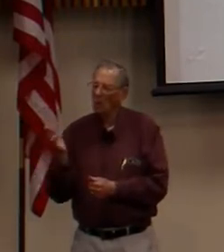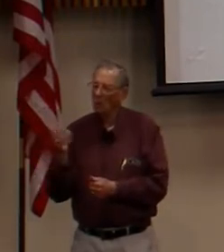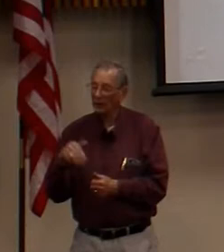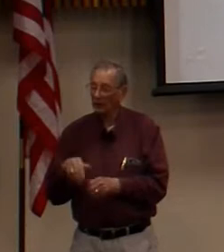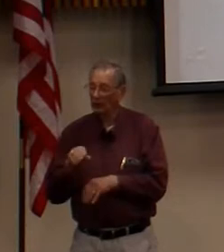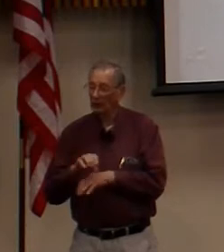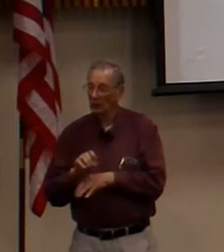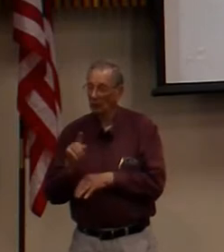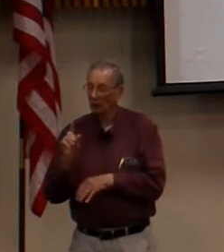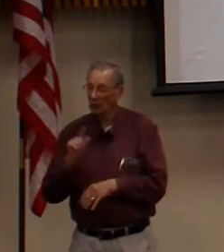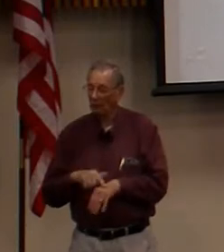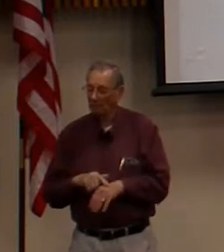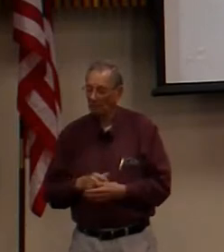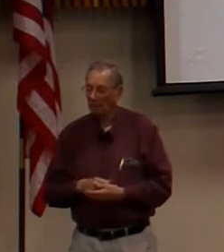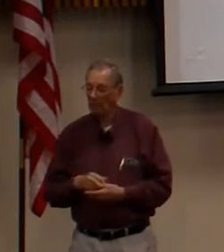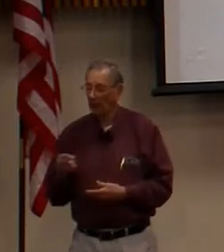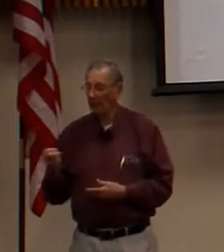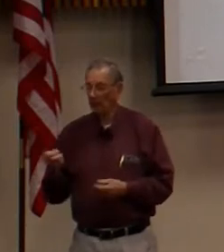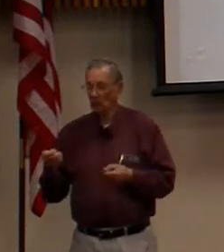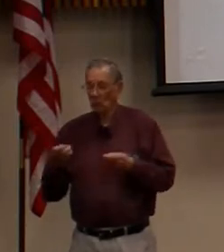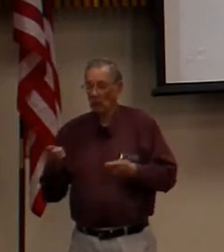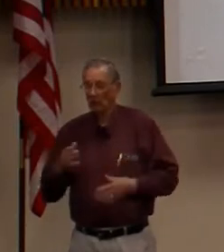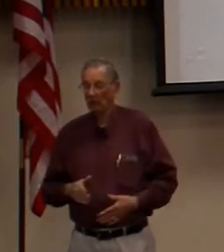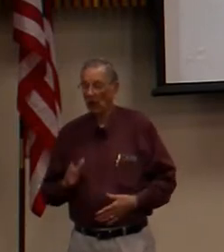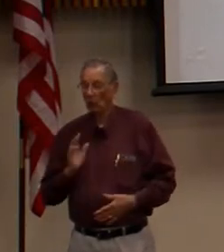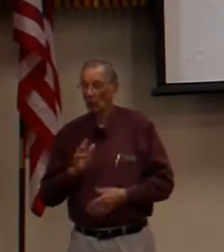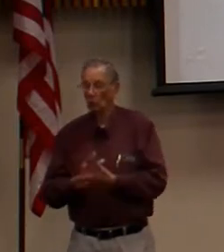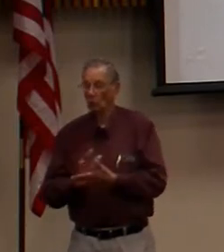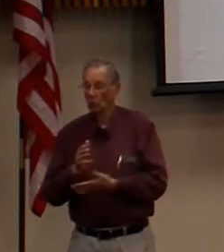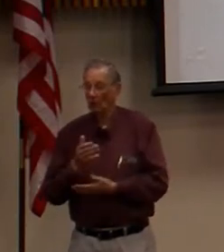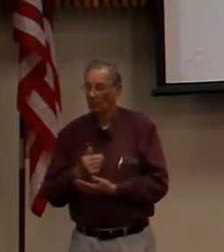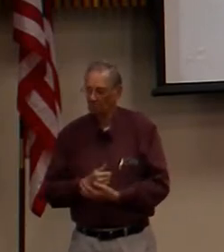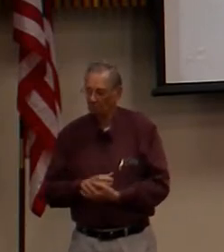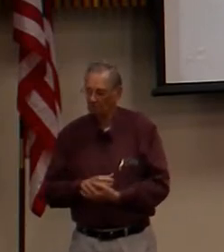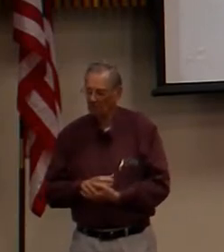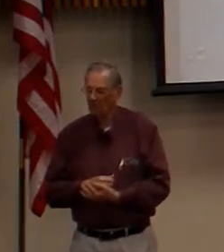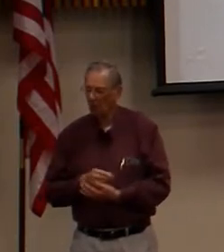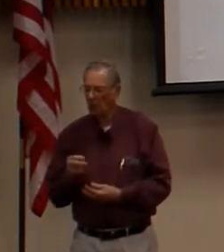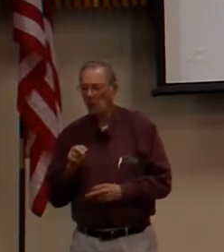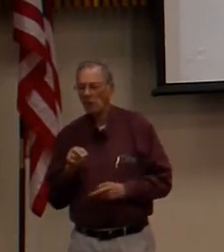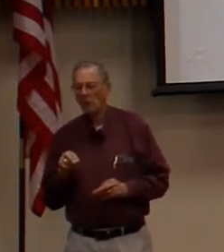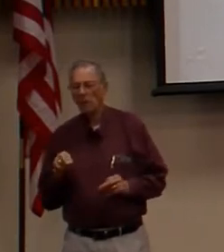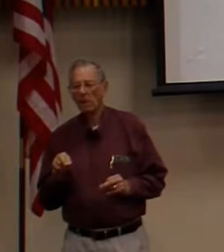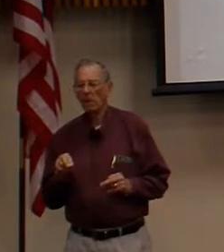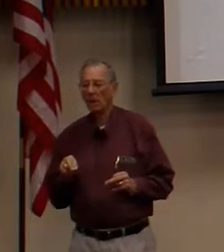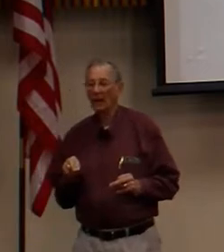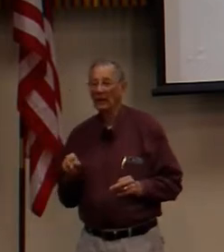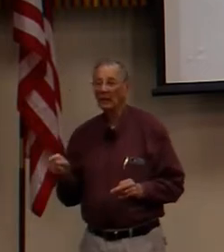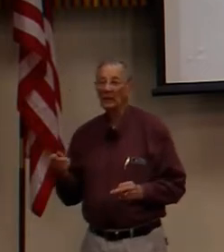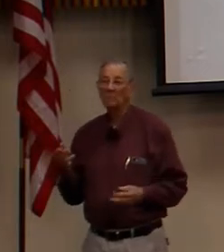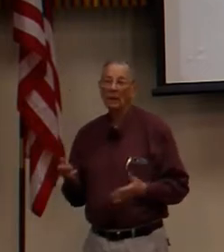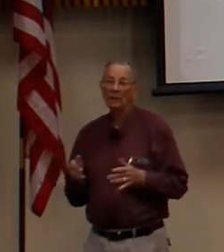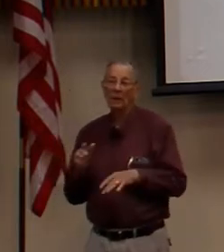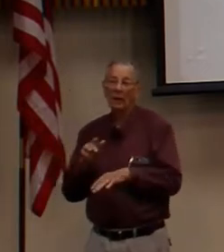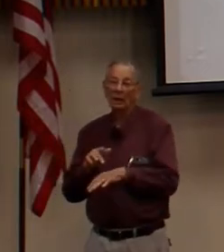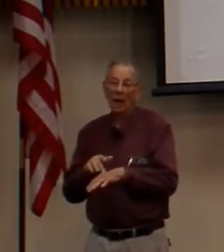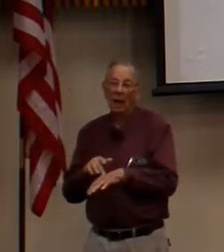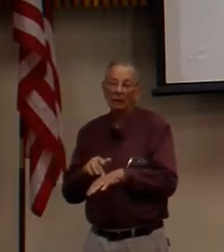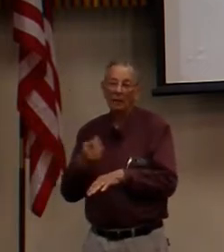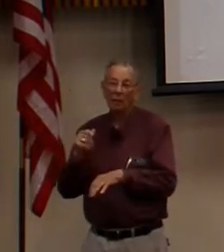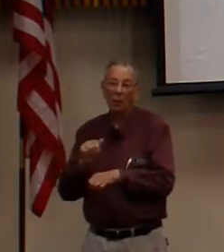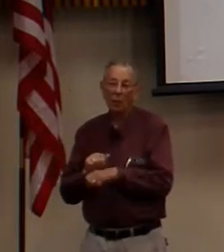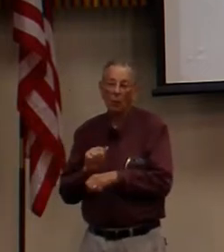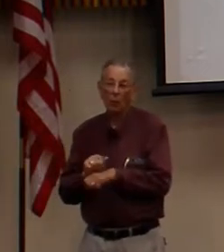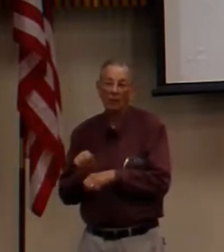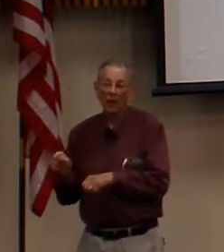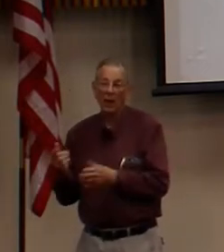in chapel. He's the director of our school, and so they're kind of looking at him as being the contact for the work that